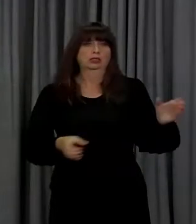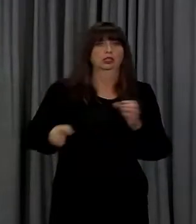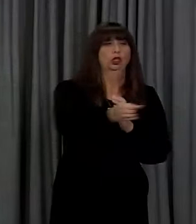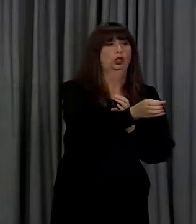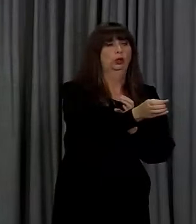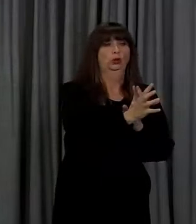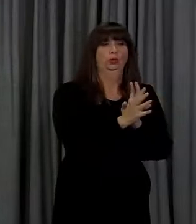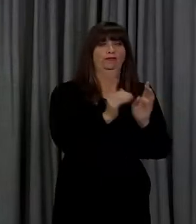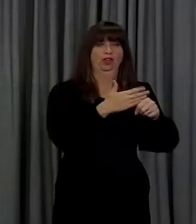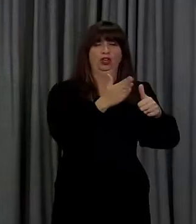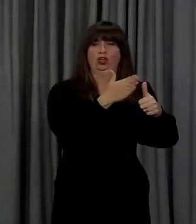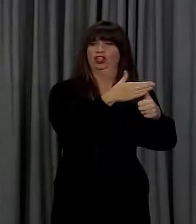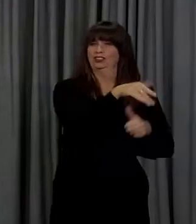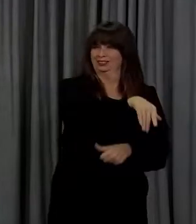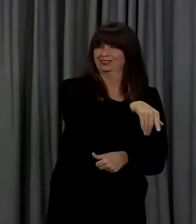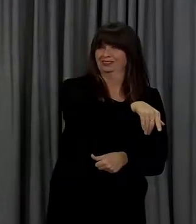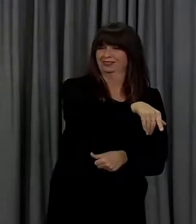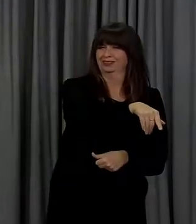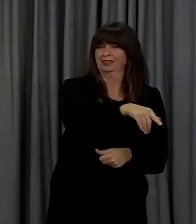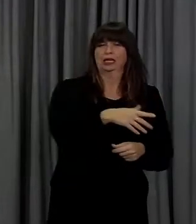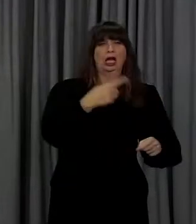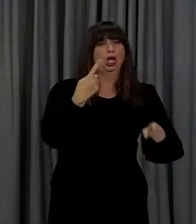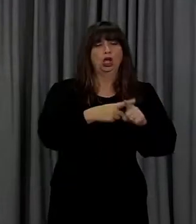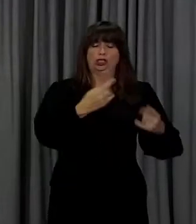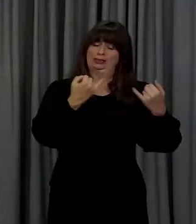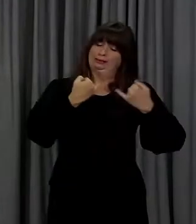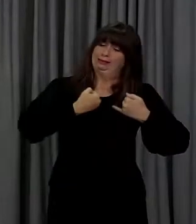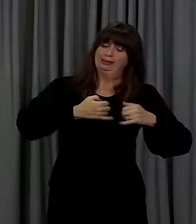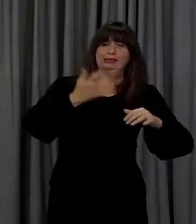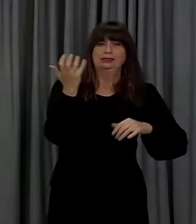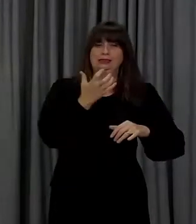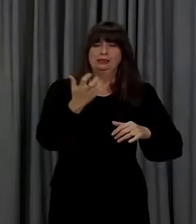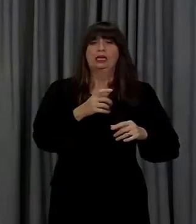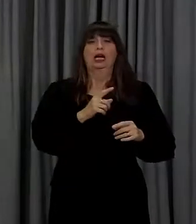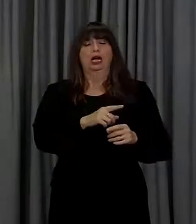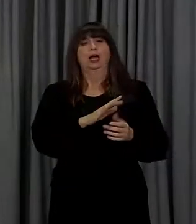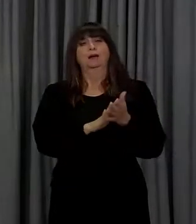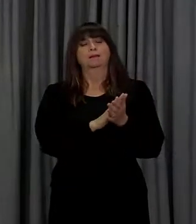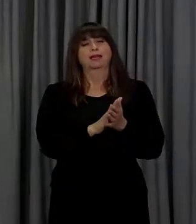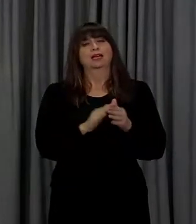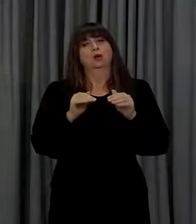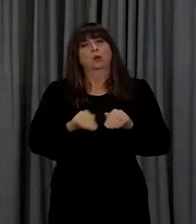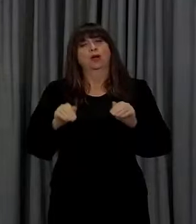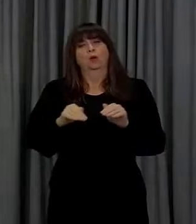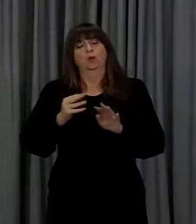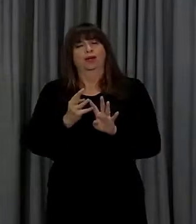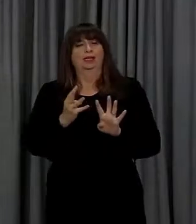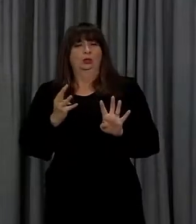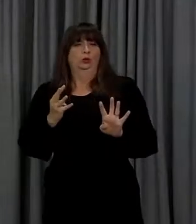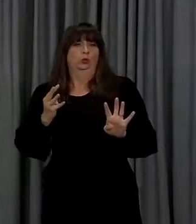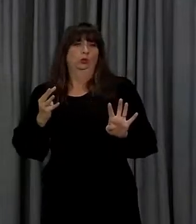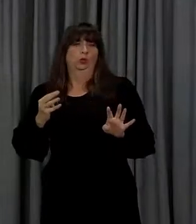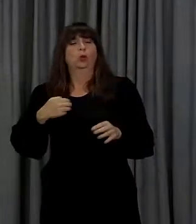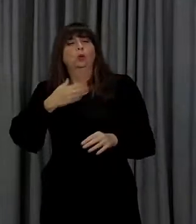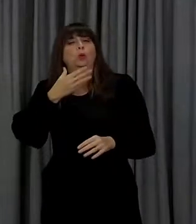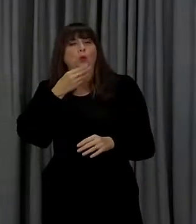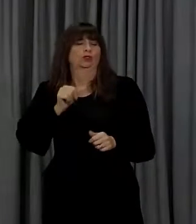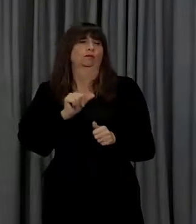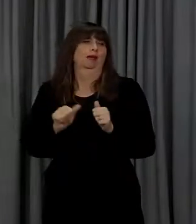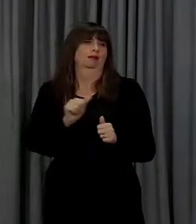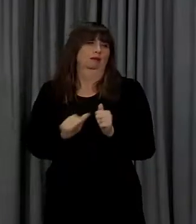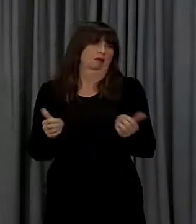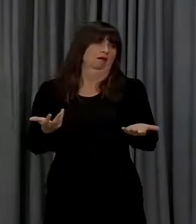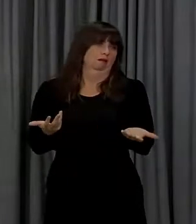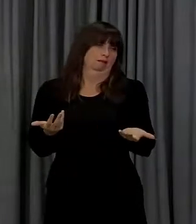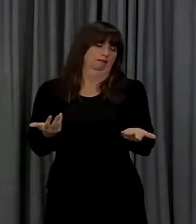has impacted on our ability to get through those outpatient appointments as fast as we can.